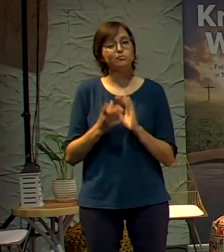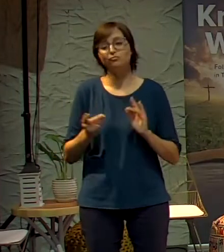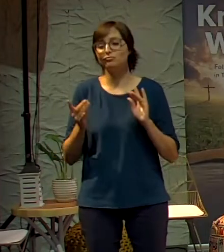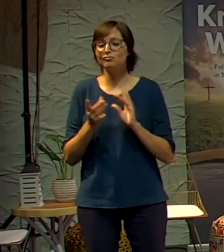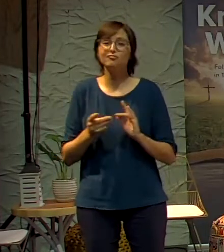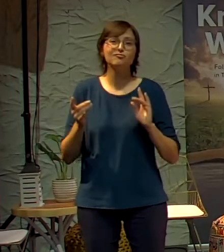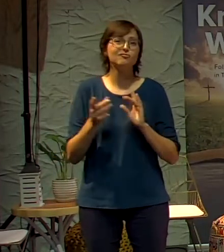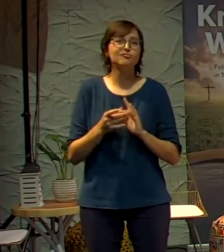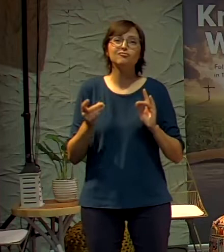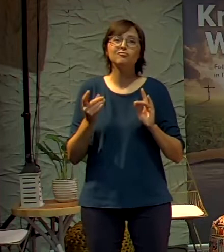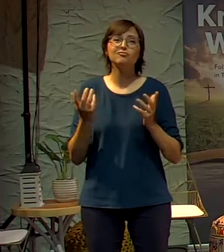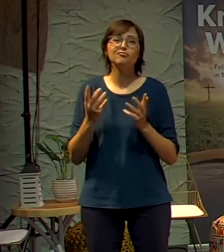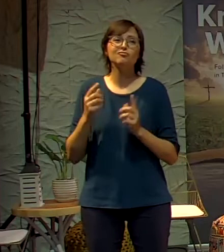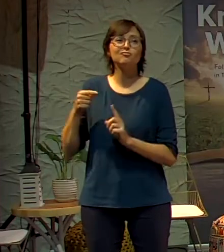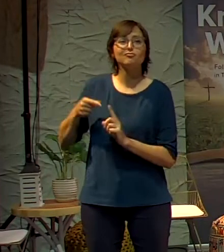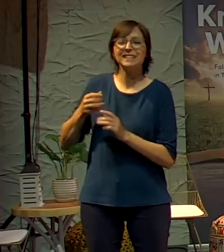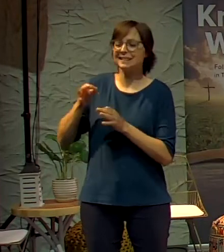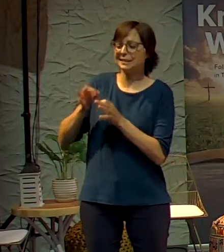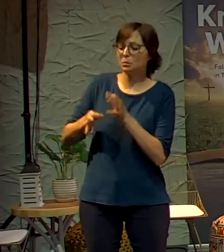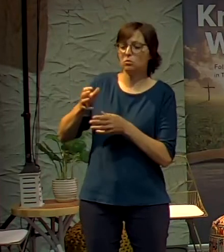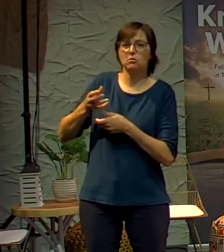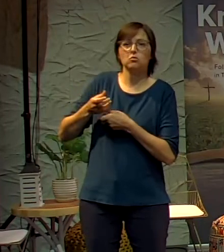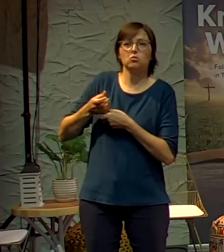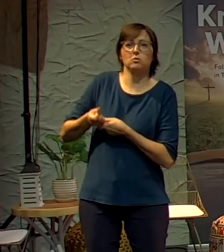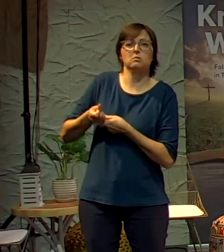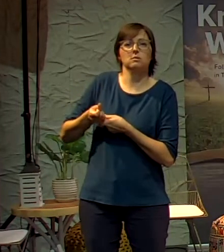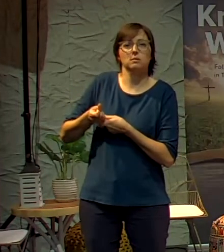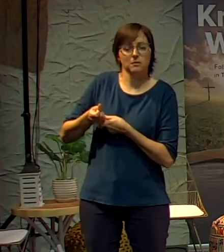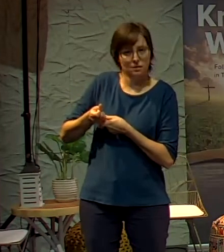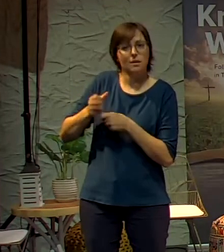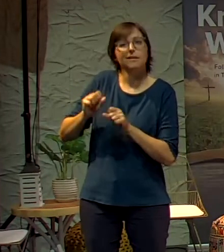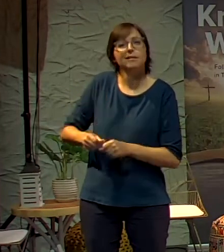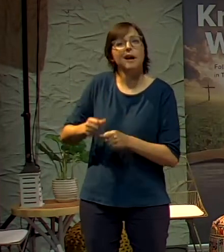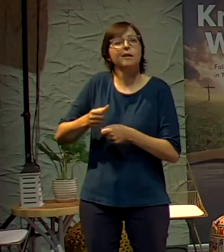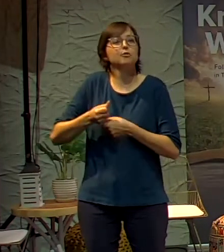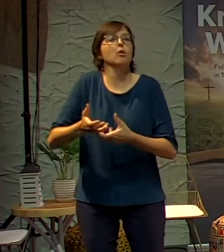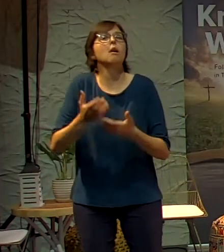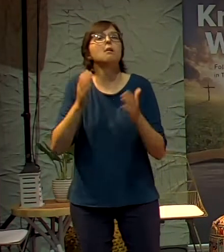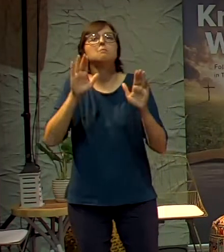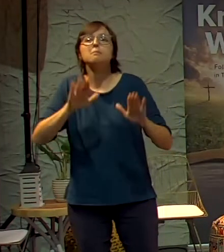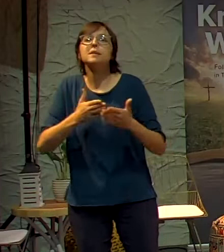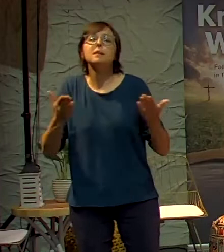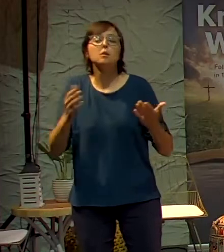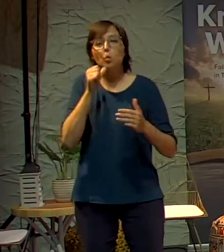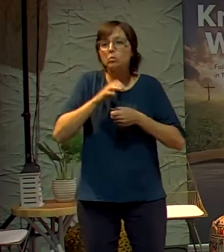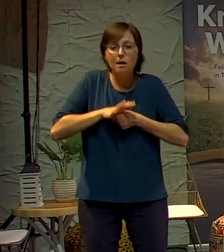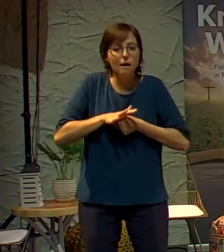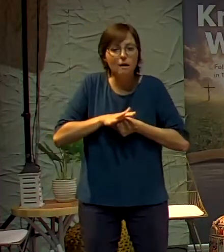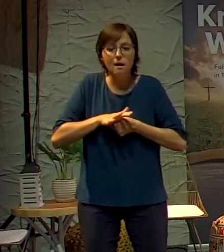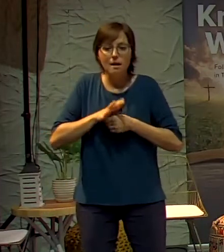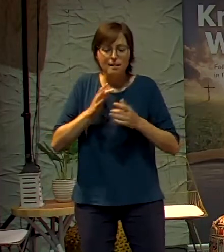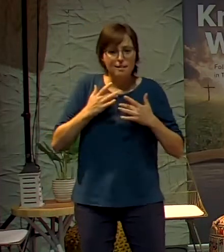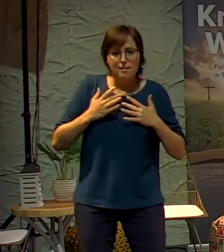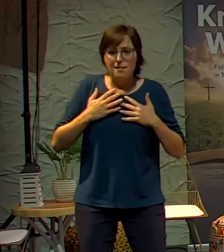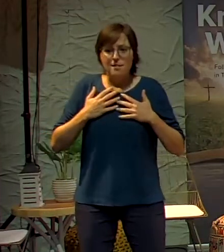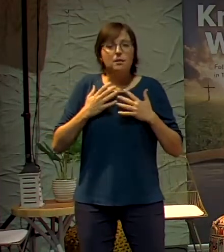of where simple trusts bring amazing things. You don't stress out. You're not anxious. You just trust God,